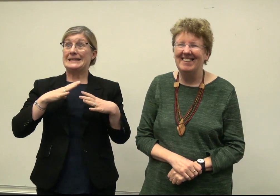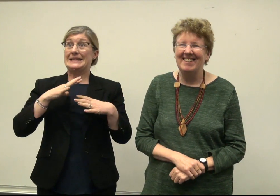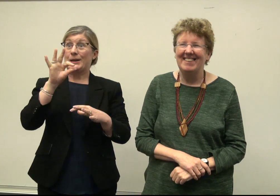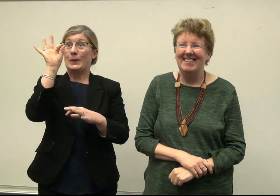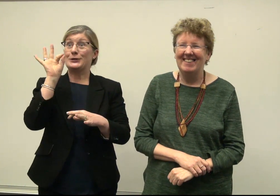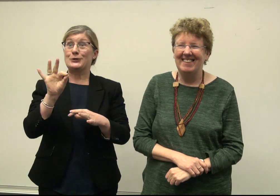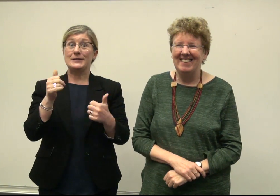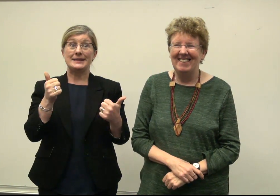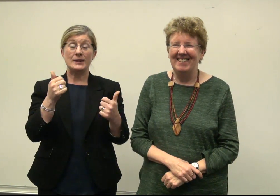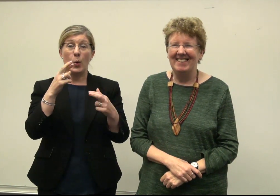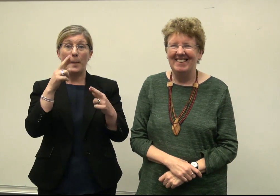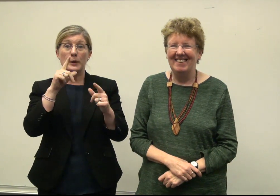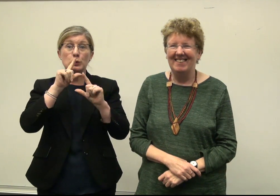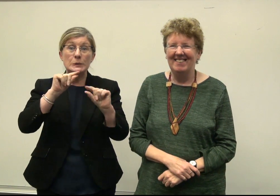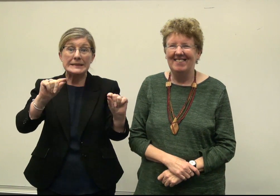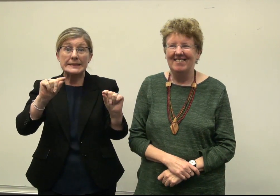Okay.